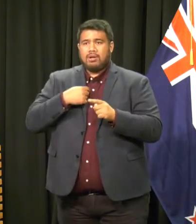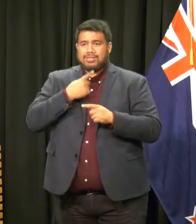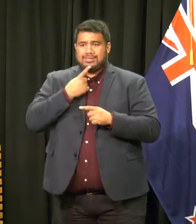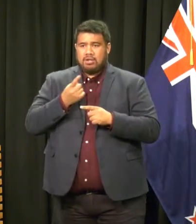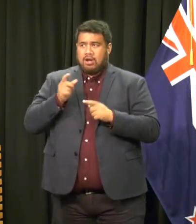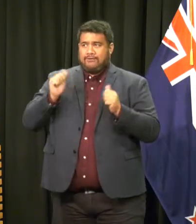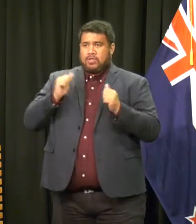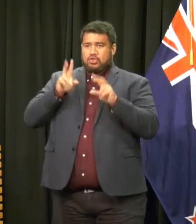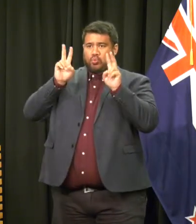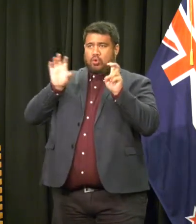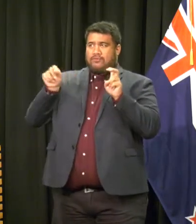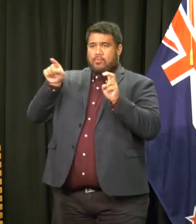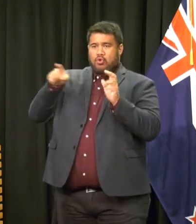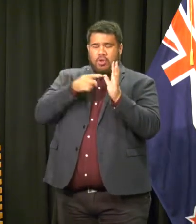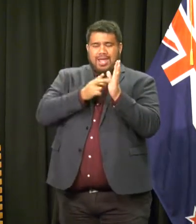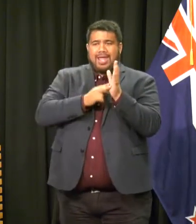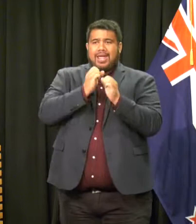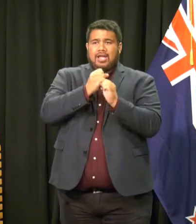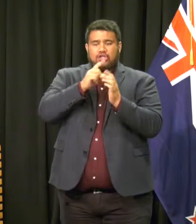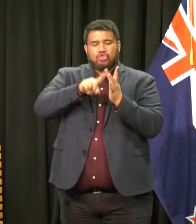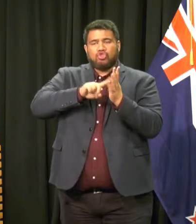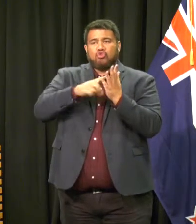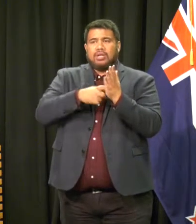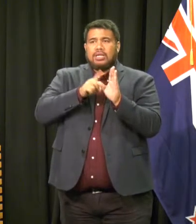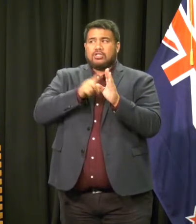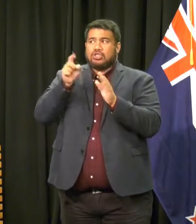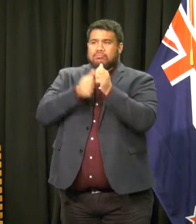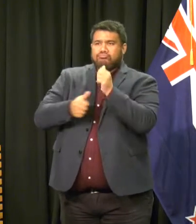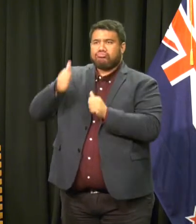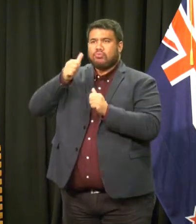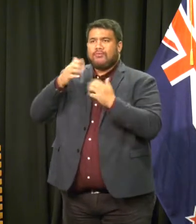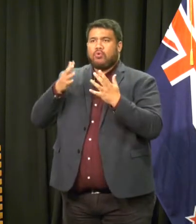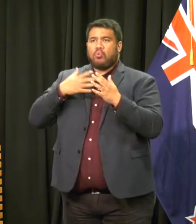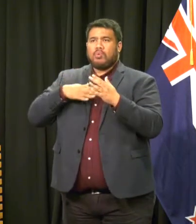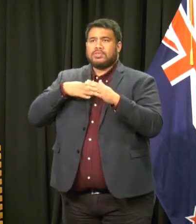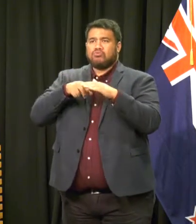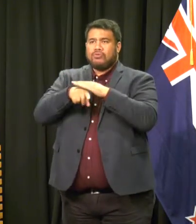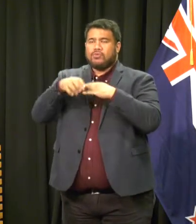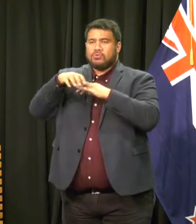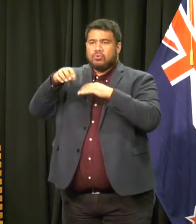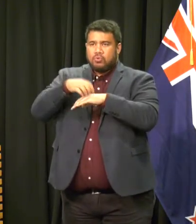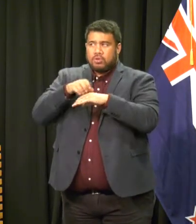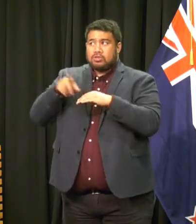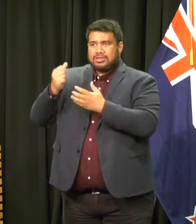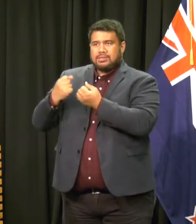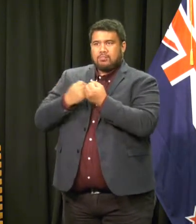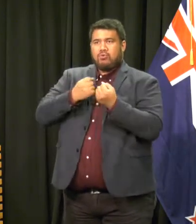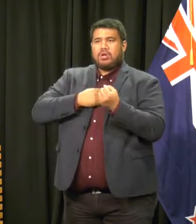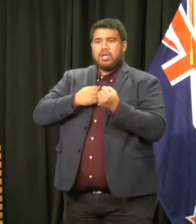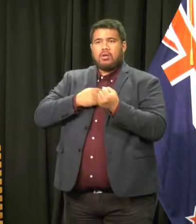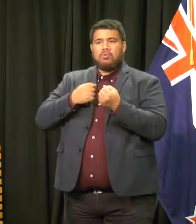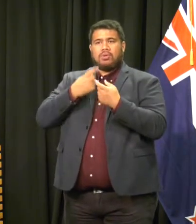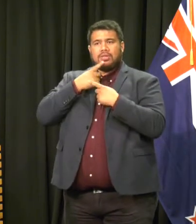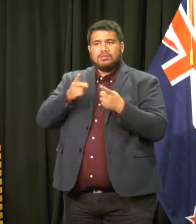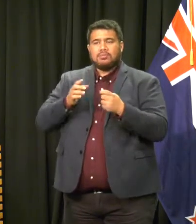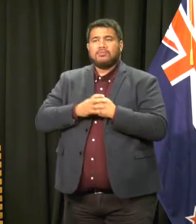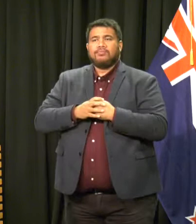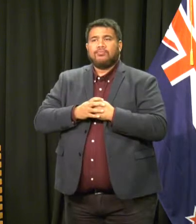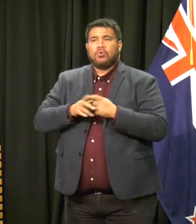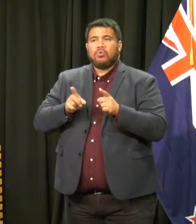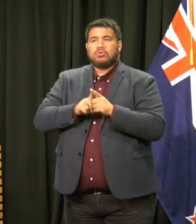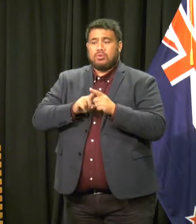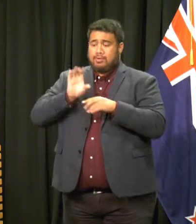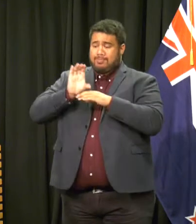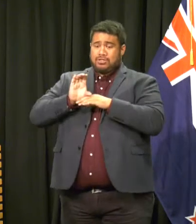Jury around her support for the investment that was announced yesterday. Keeping in mind the last budget also put investment into